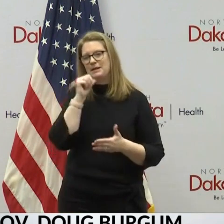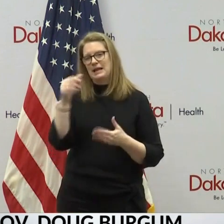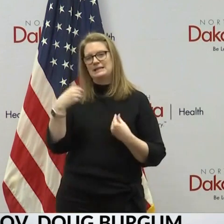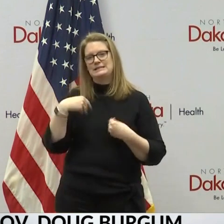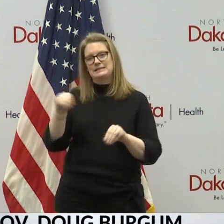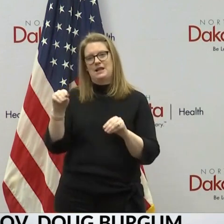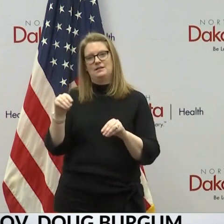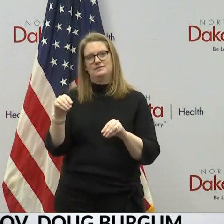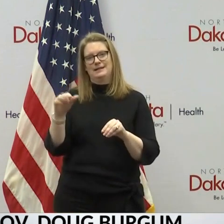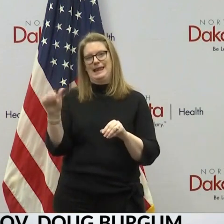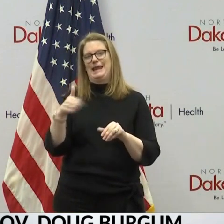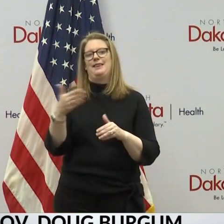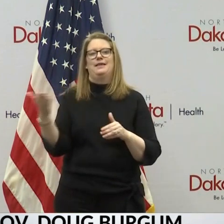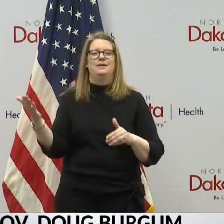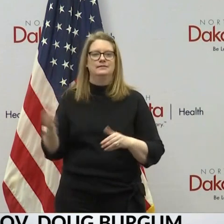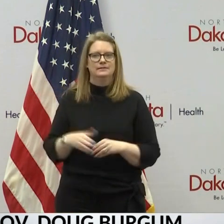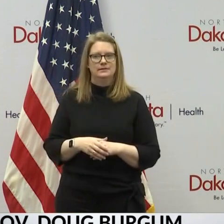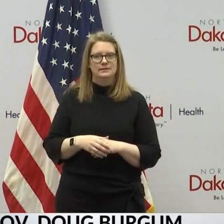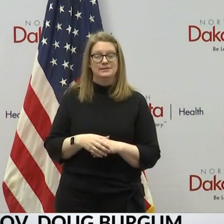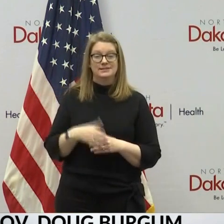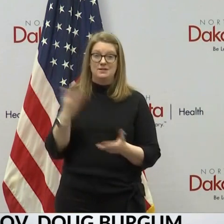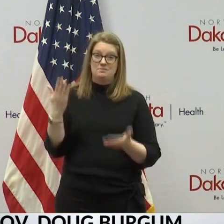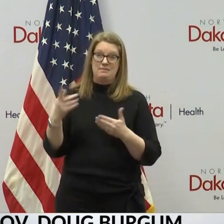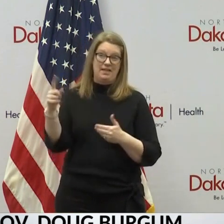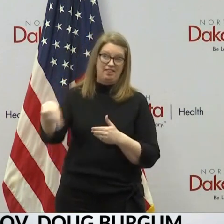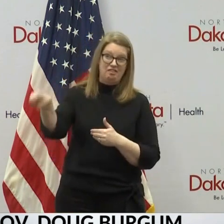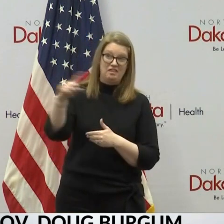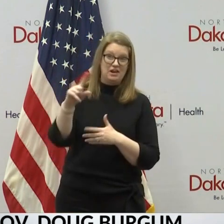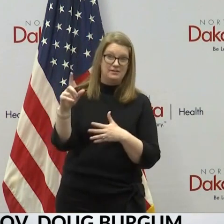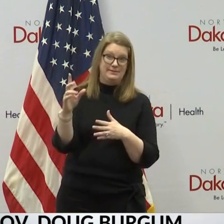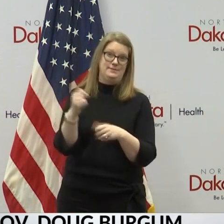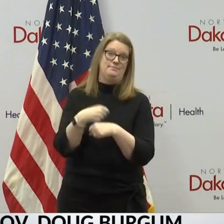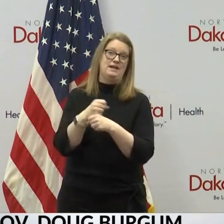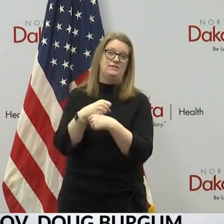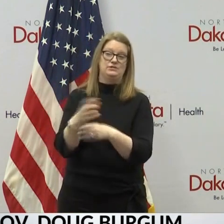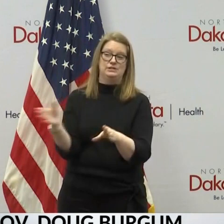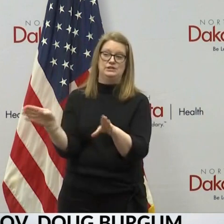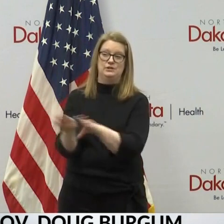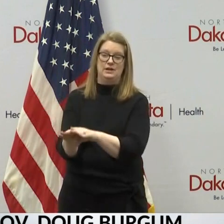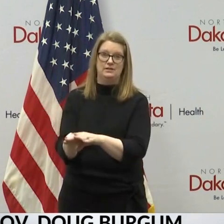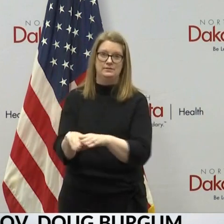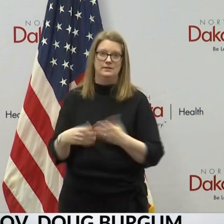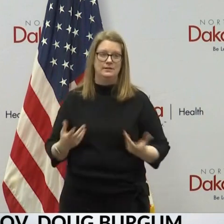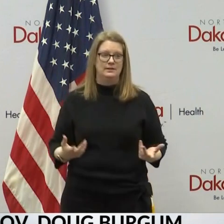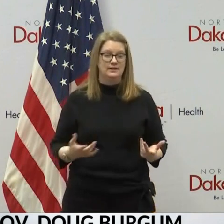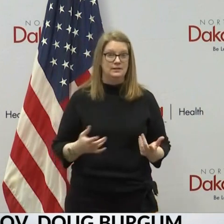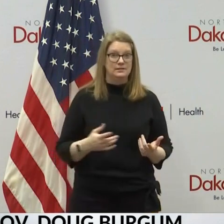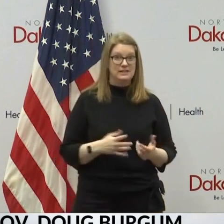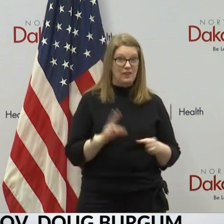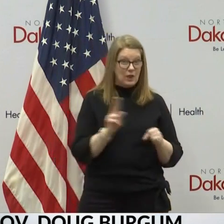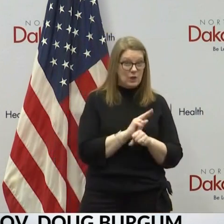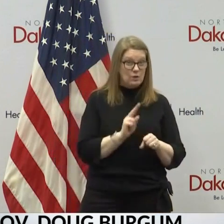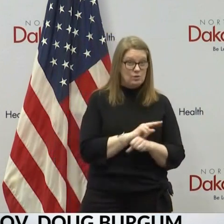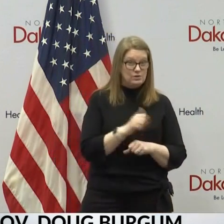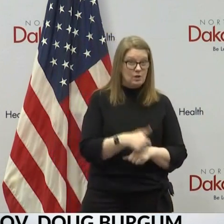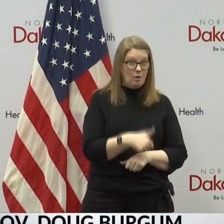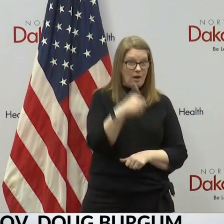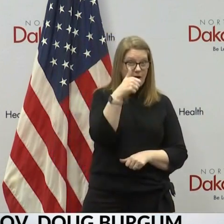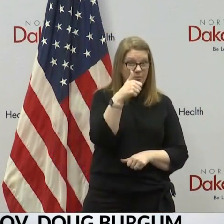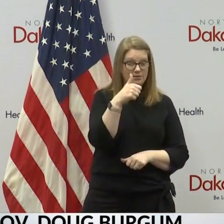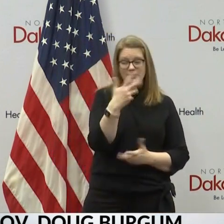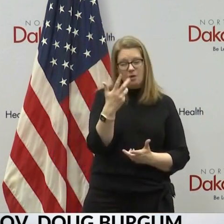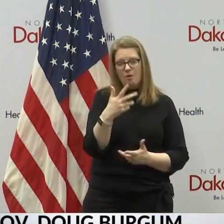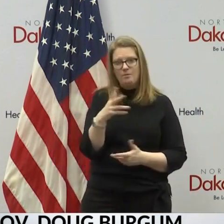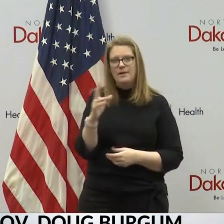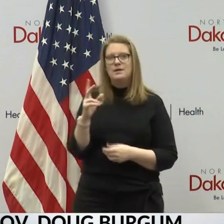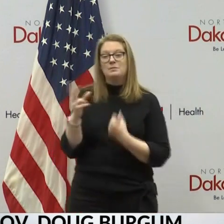paper for a year. And so maybe their plants will all shut down. I'm not sure, because I'm not sure consumption of toilet paper went up. I think just, home